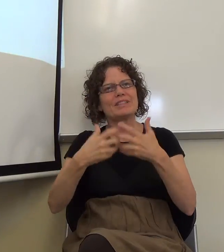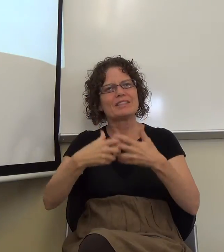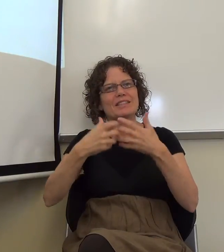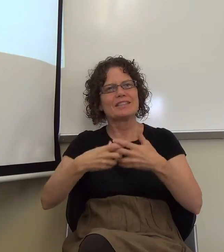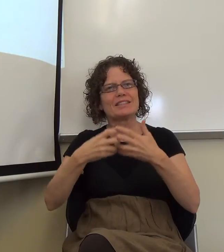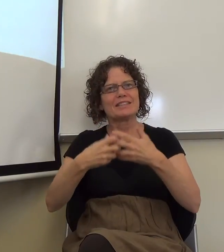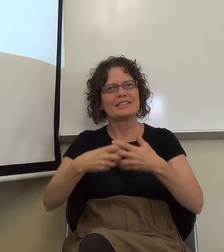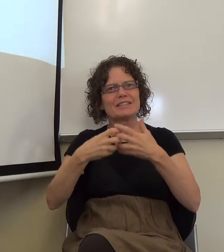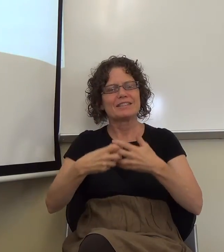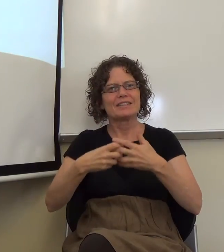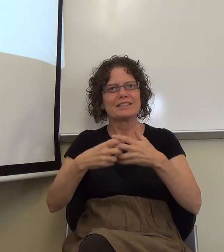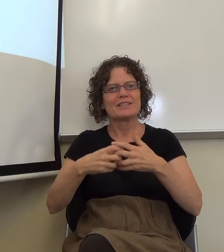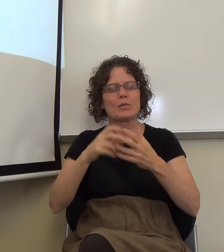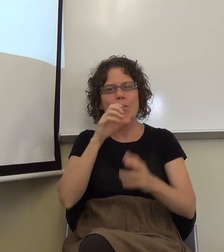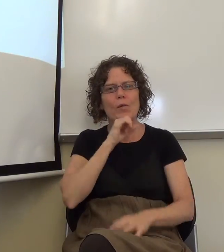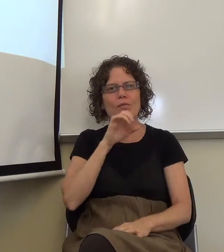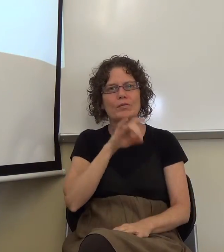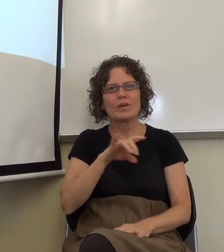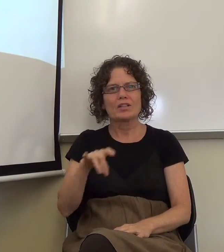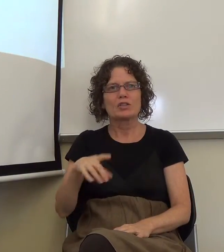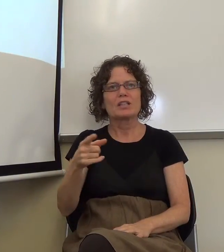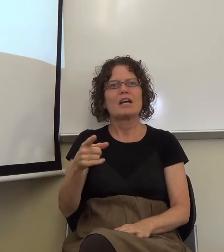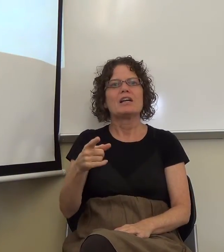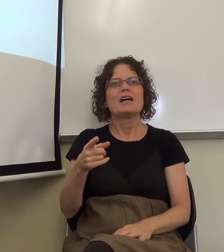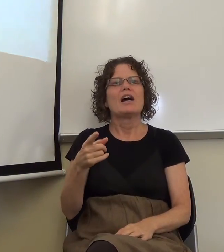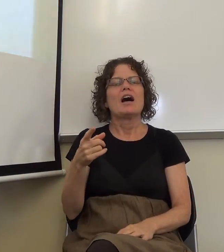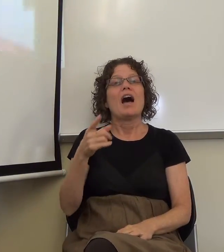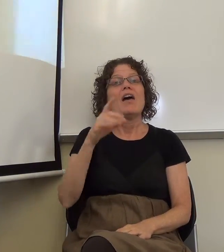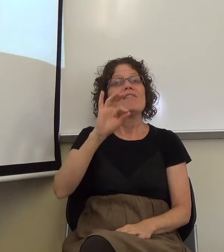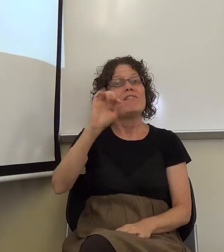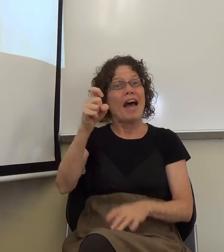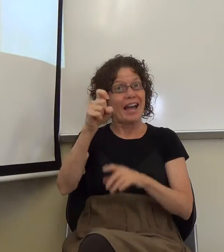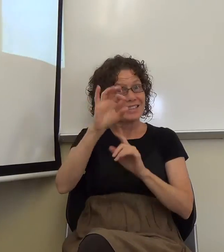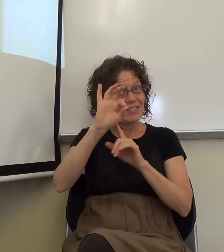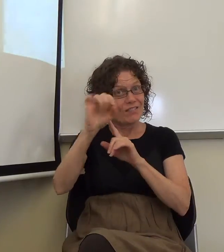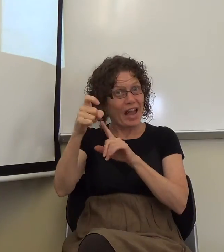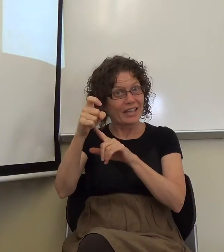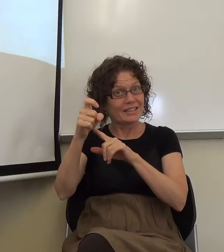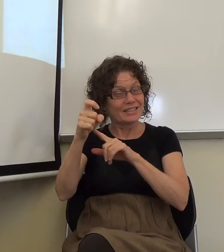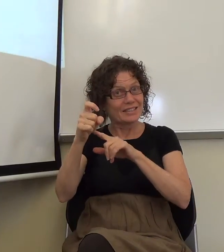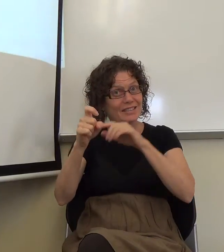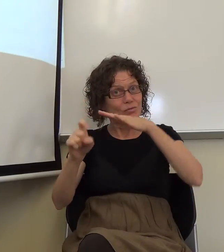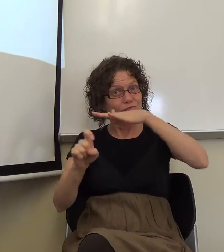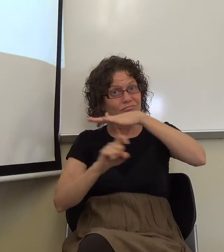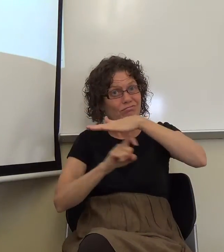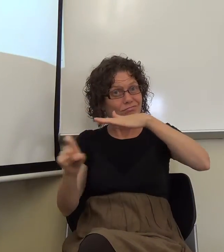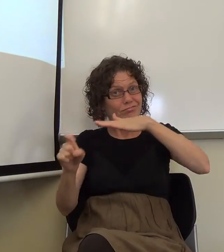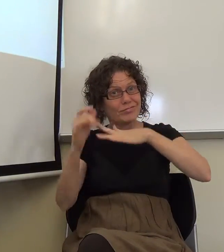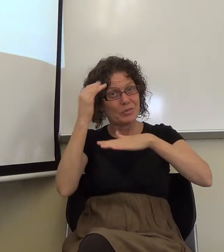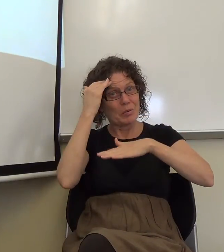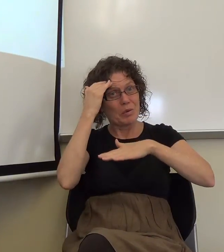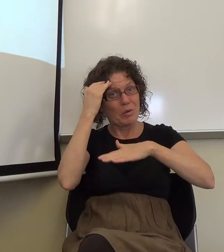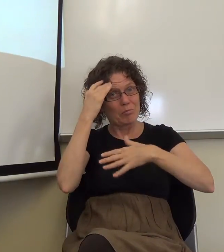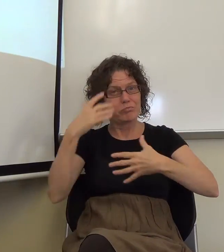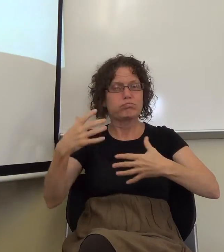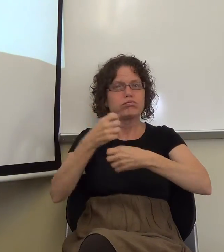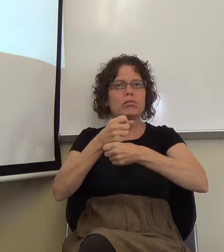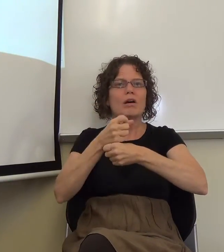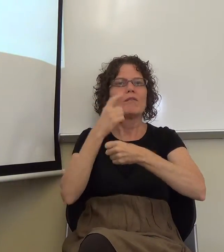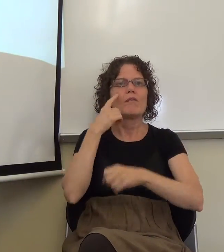places still have a fax number, and that's where it came from. It's a slang abbreviation for facsimile.